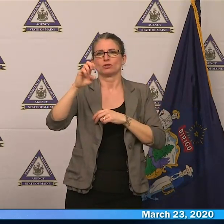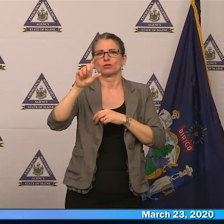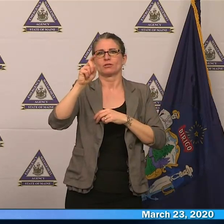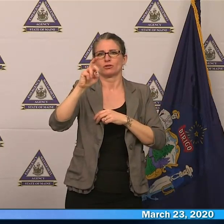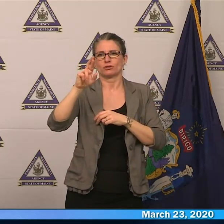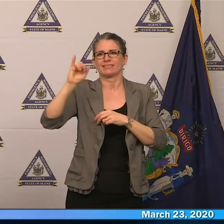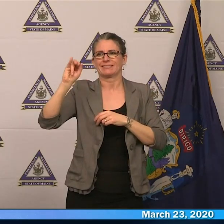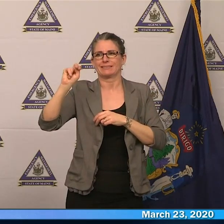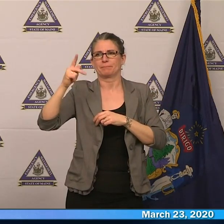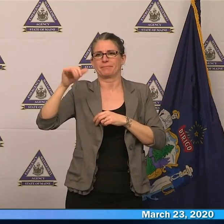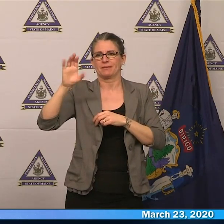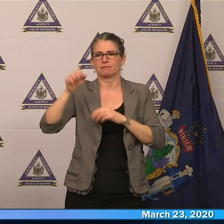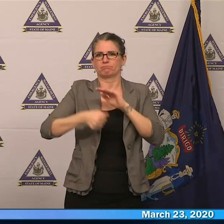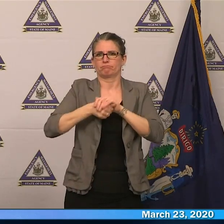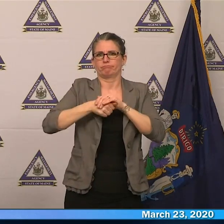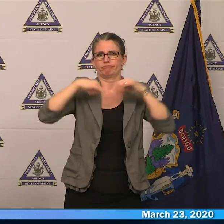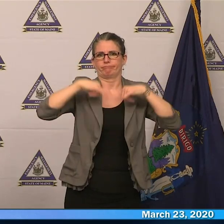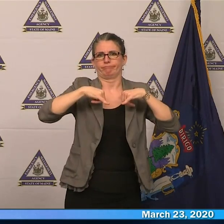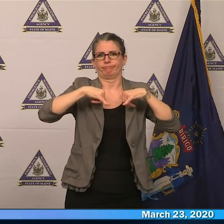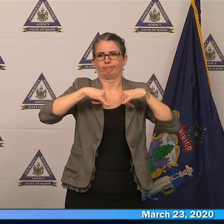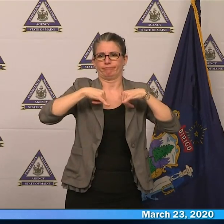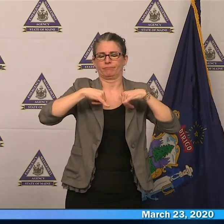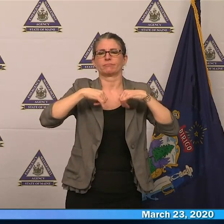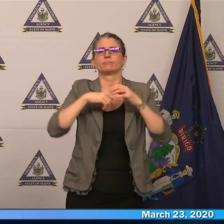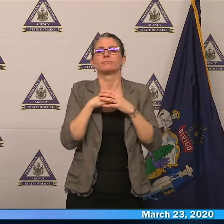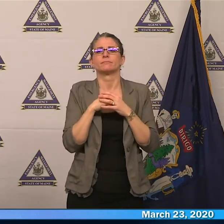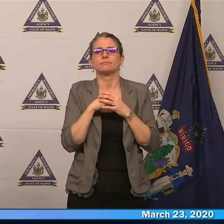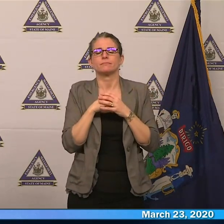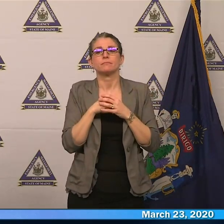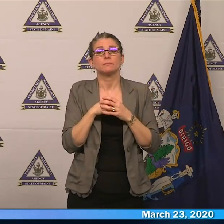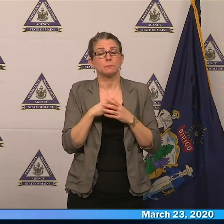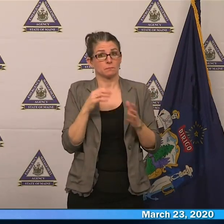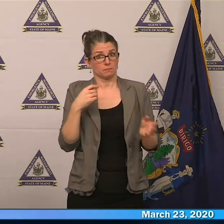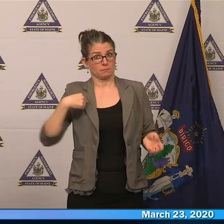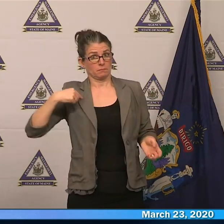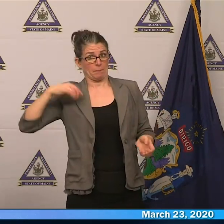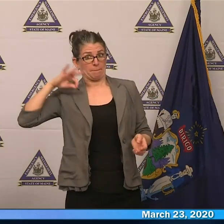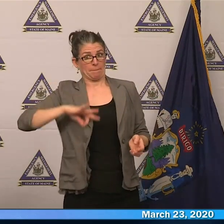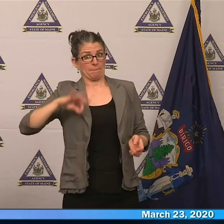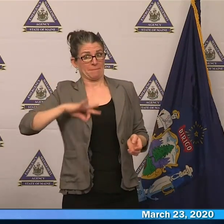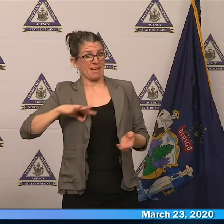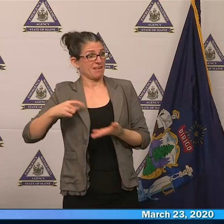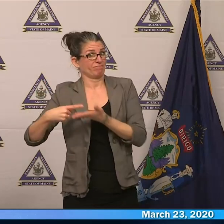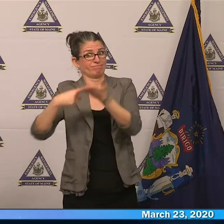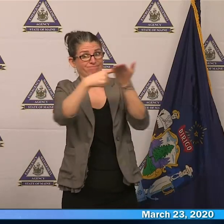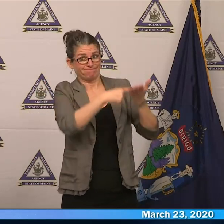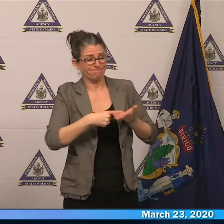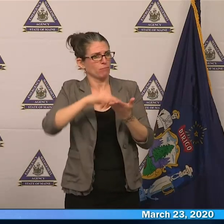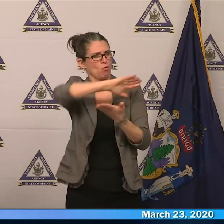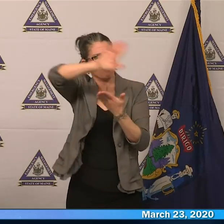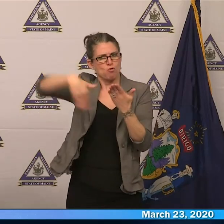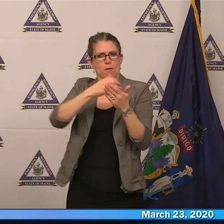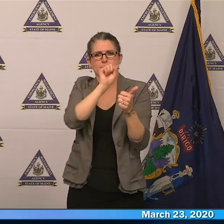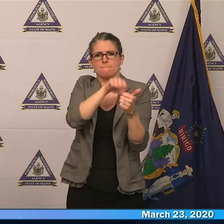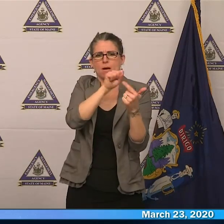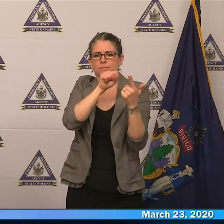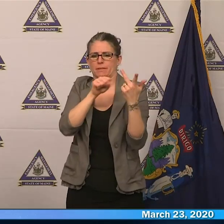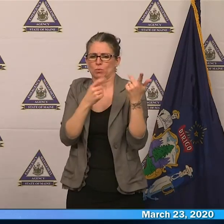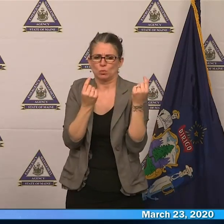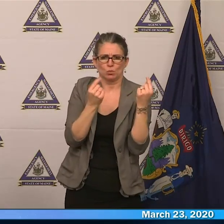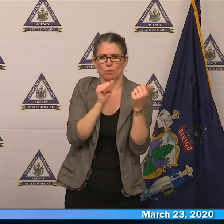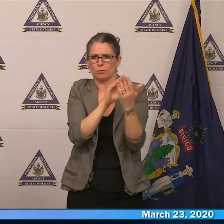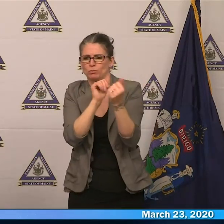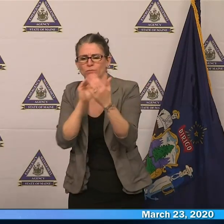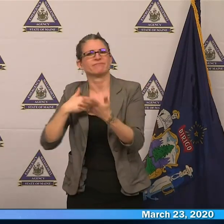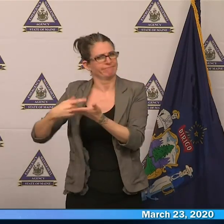It's something that we've discussed. We continue to discuss it. We discuss every potential option on the table. Here are